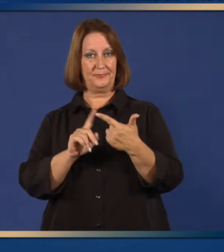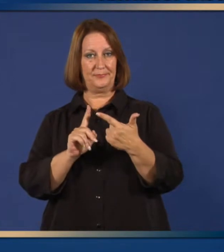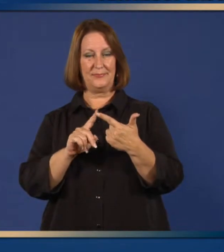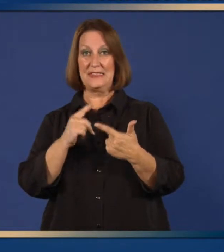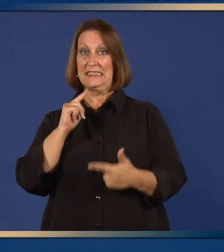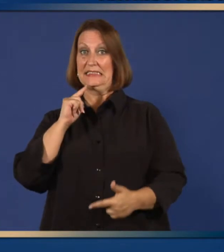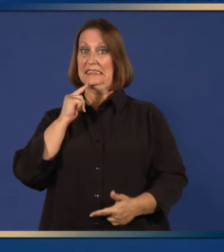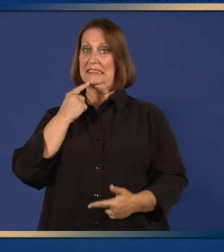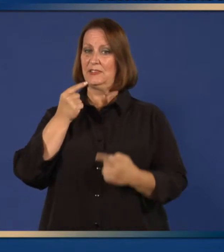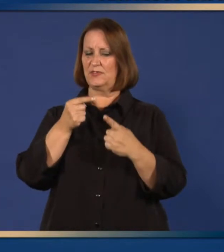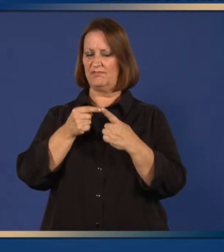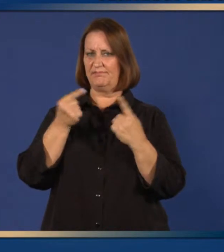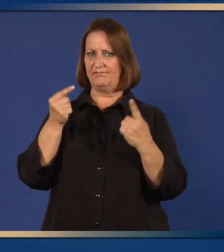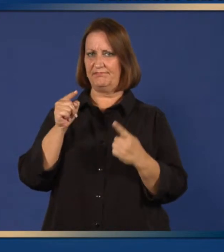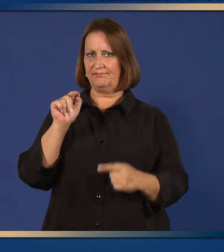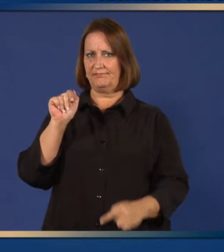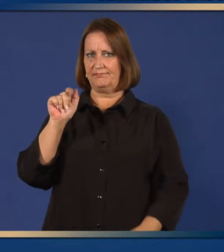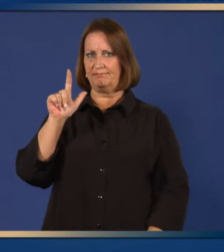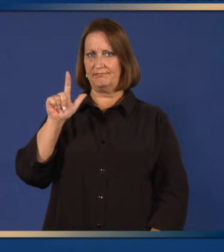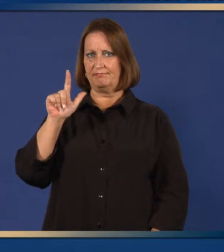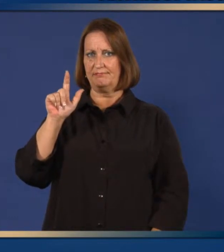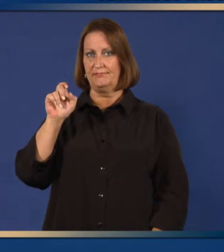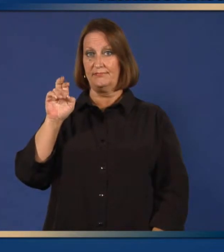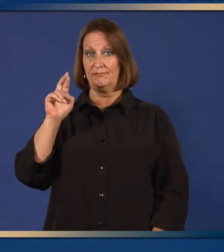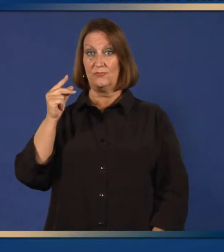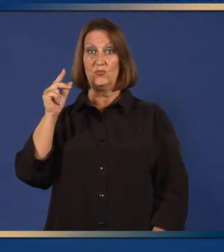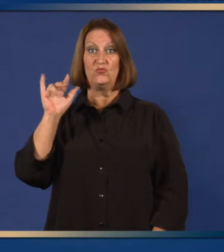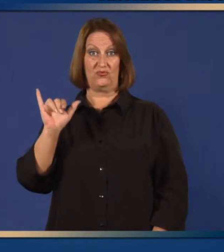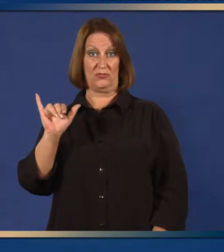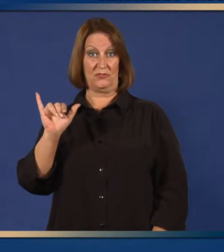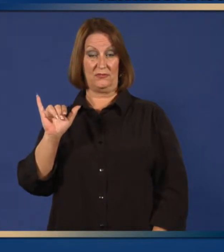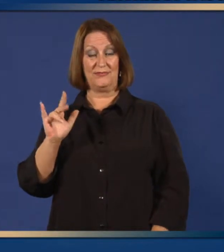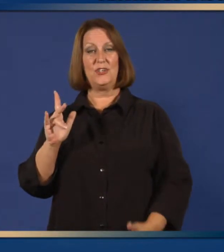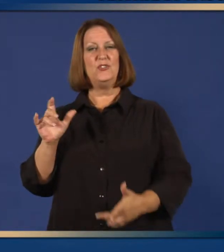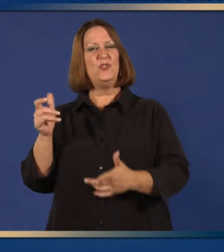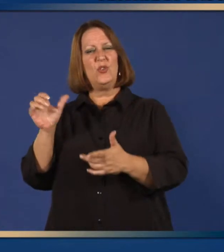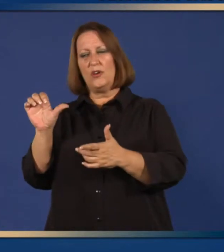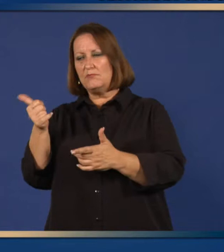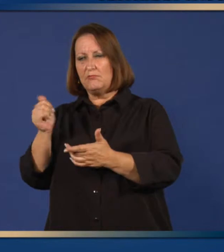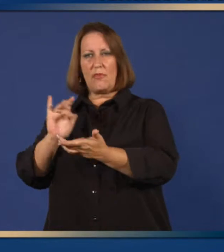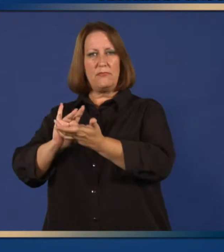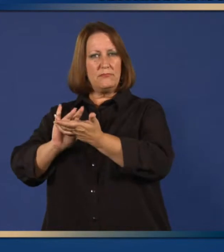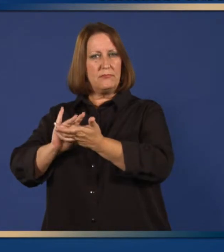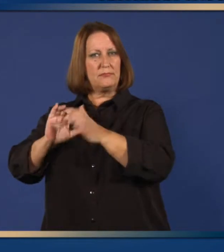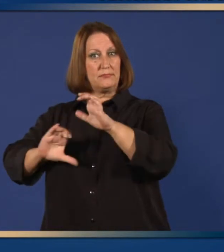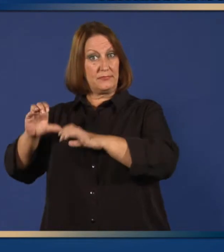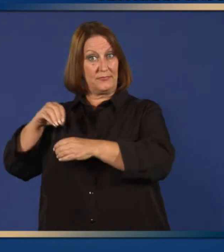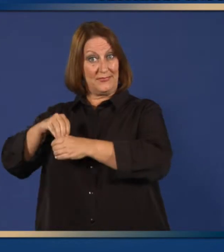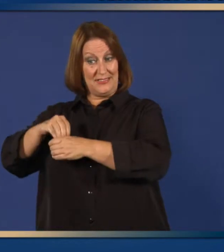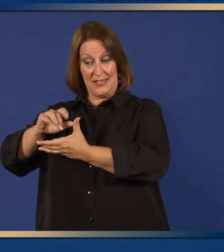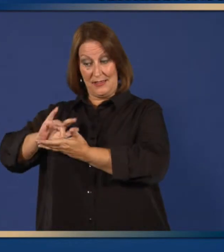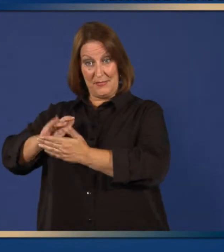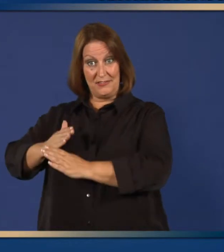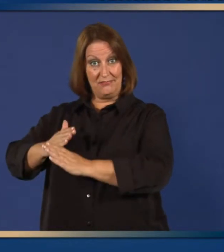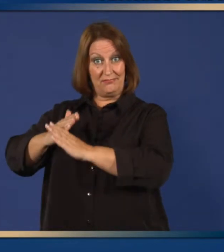Anyone who has a severe allergy to any vaccine component should not get a